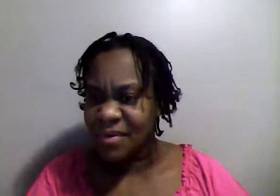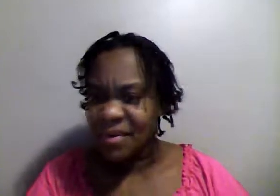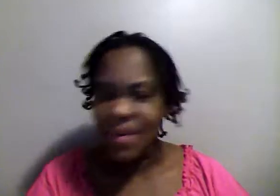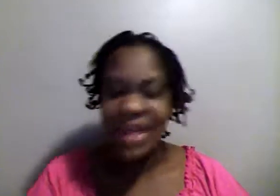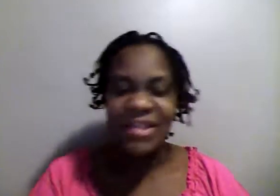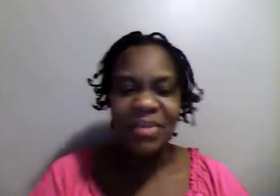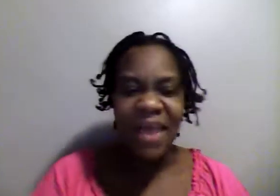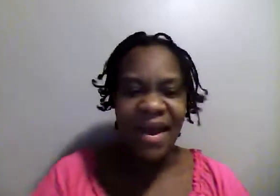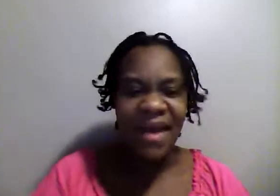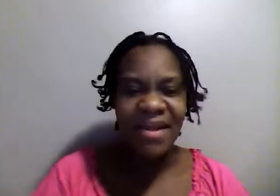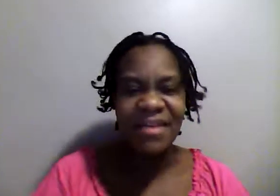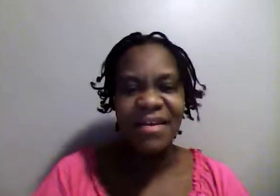okay, so by adding the